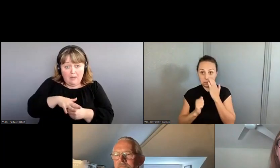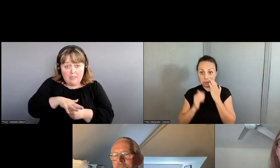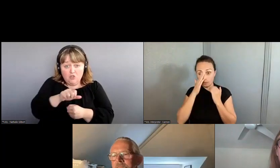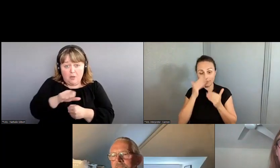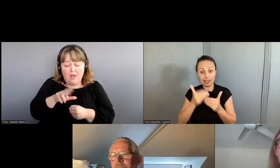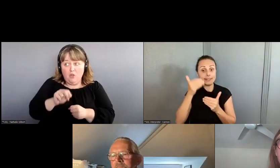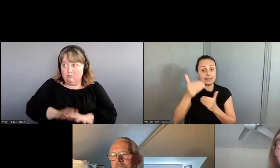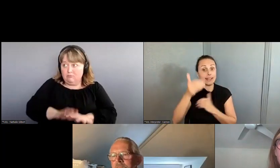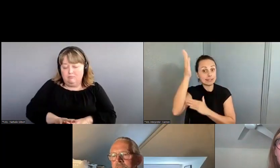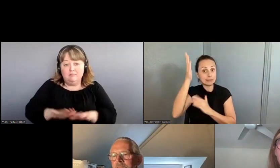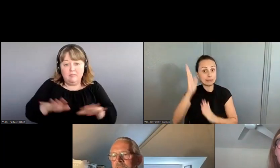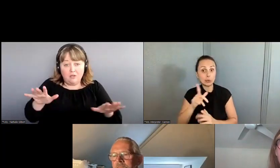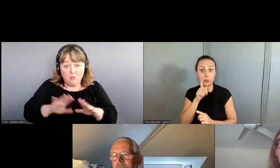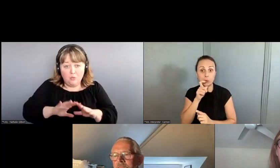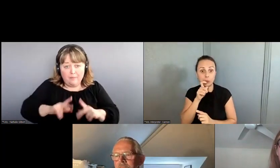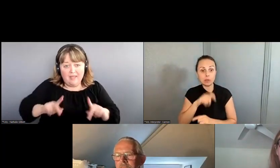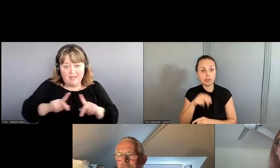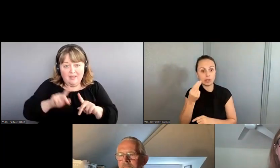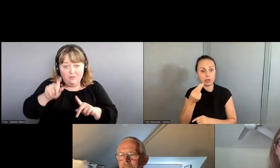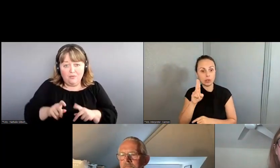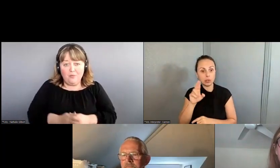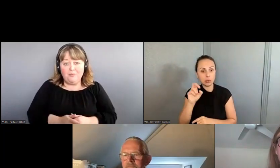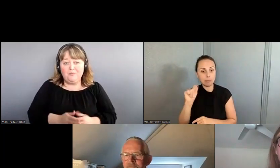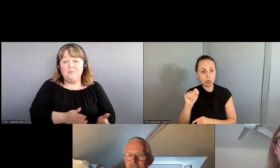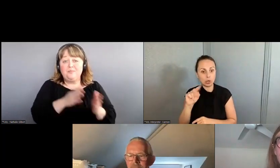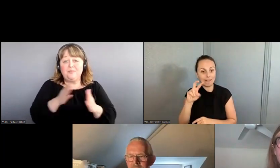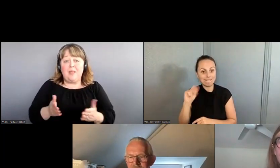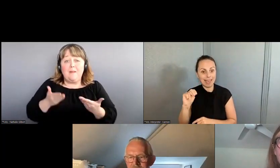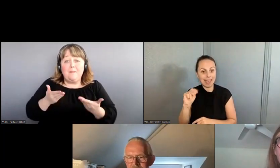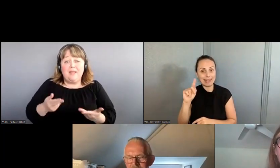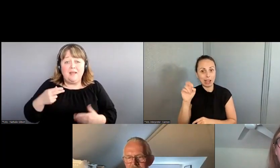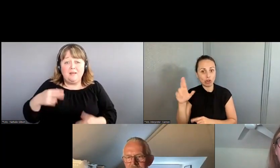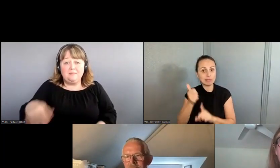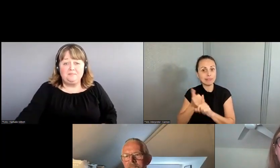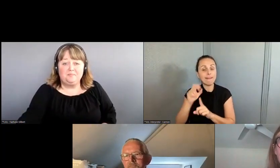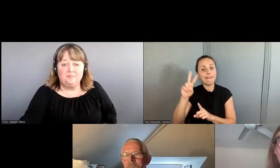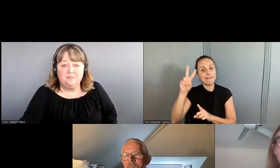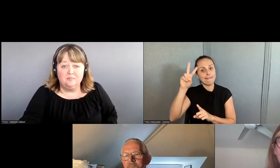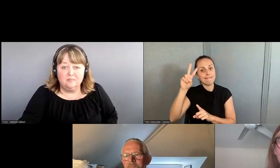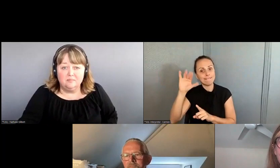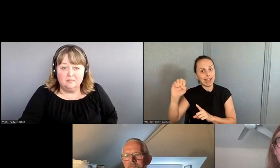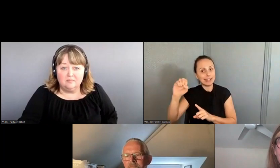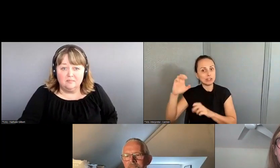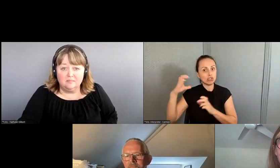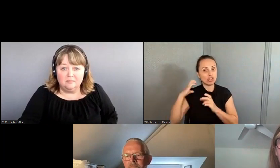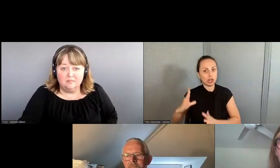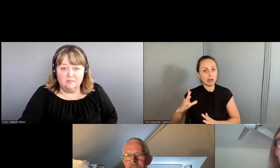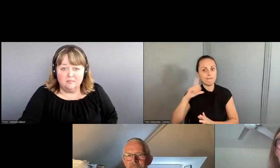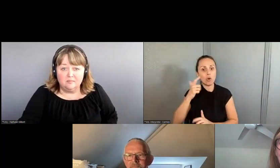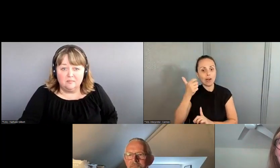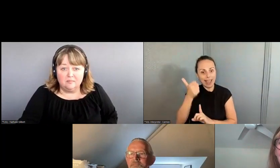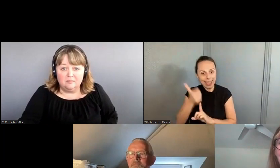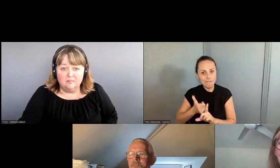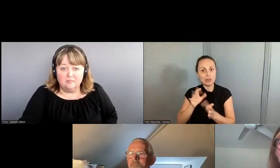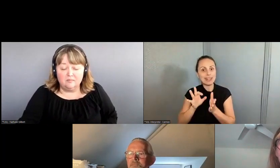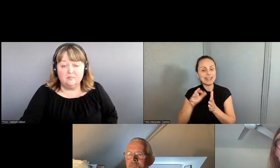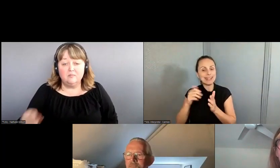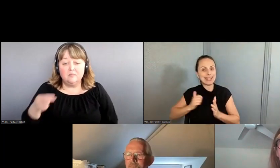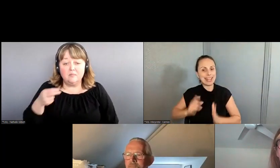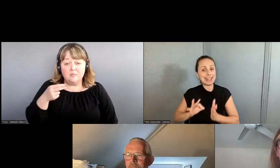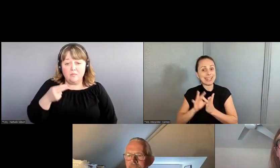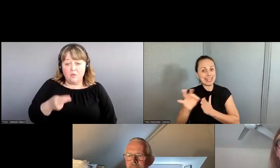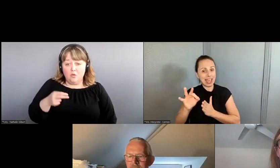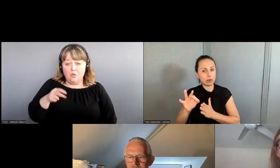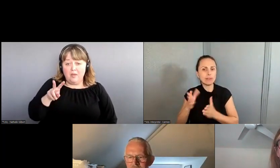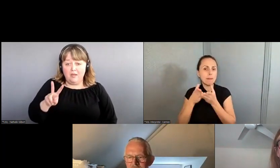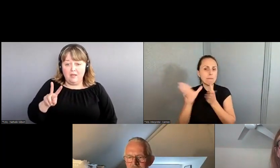we have Hubert Van Nykirk, who is Vice Chair for Every Canadian Counts, which advocates for a publicly